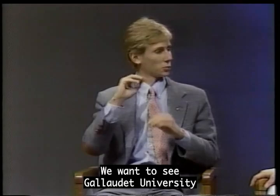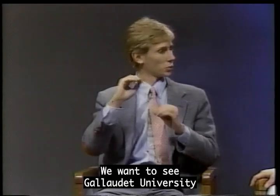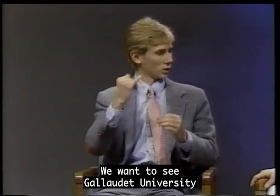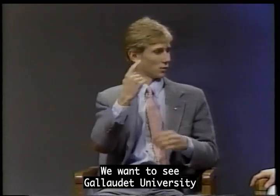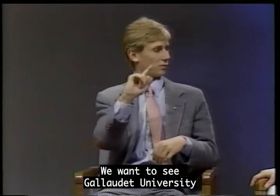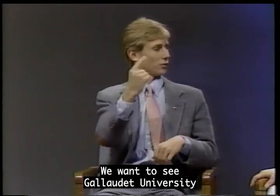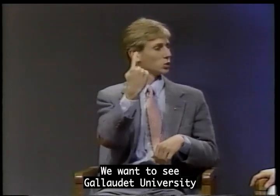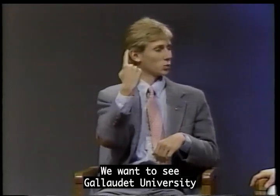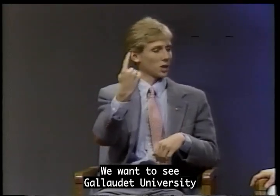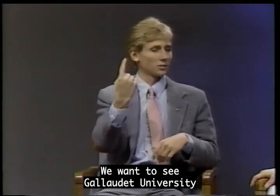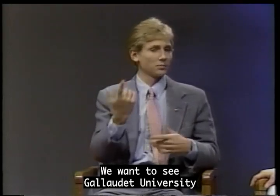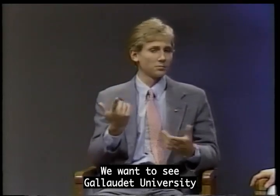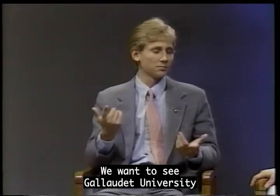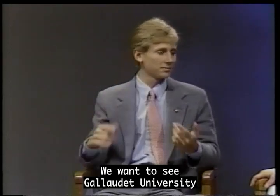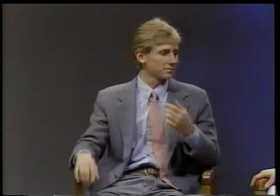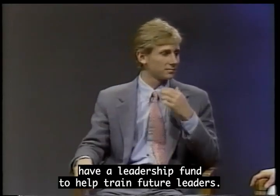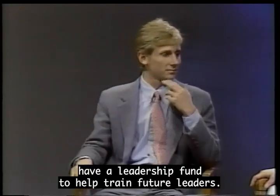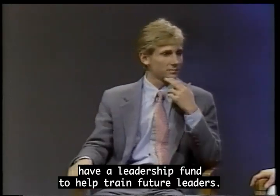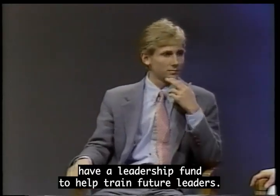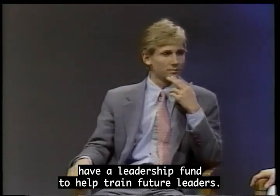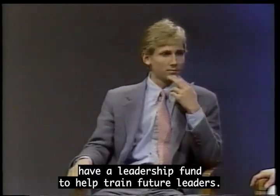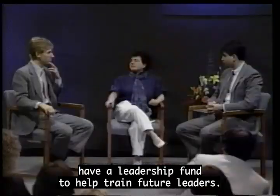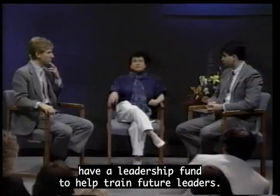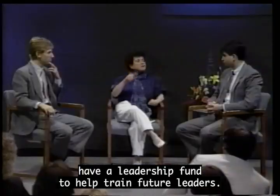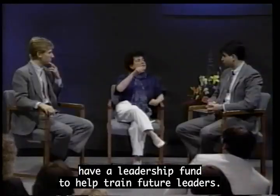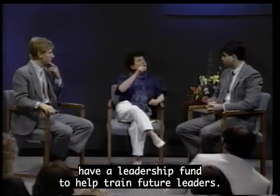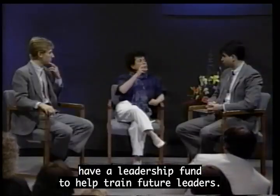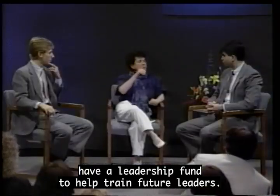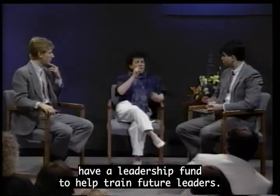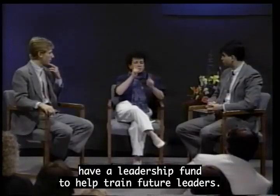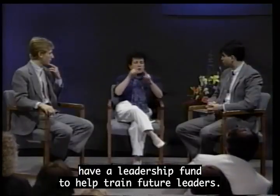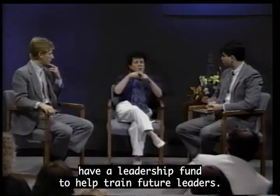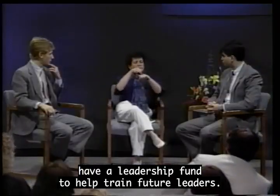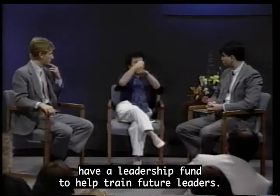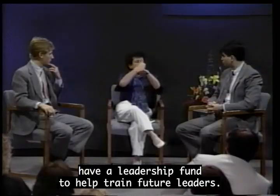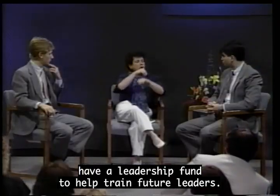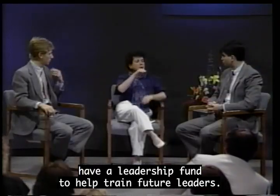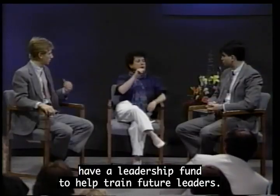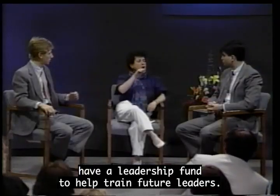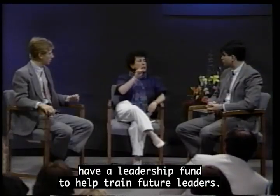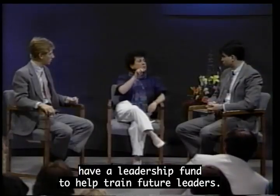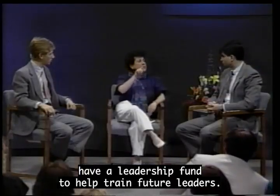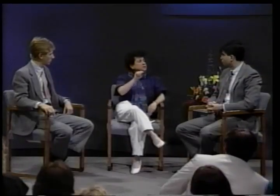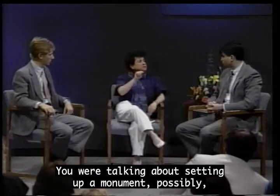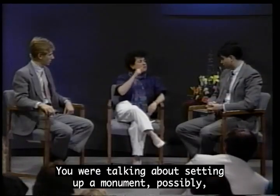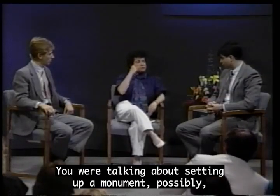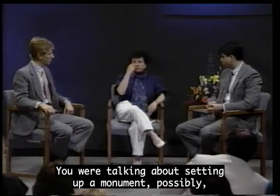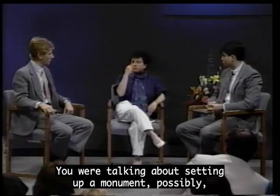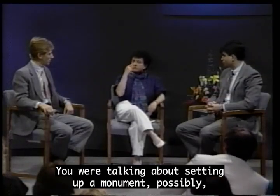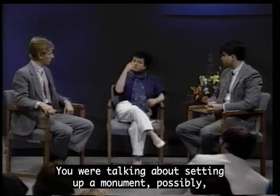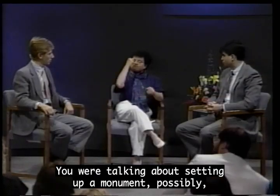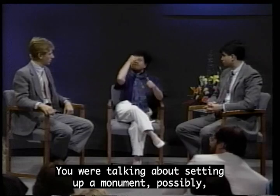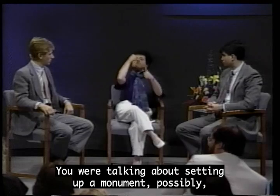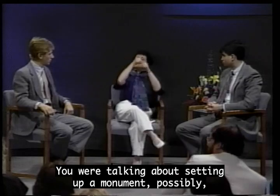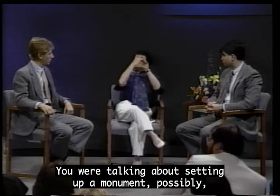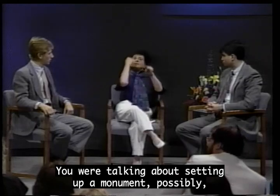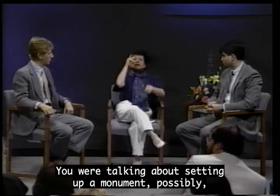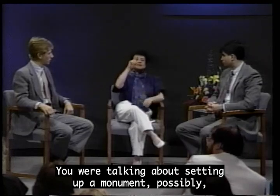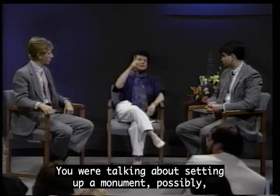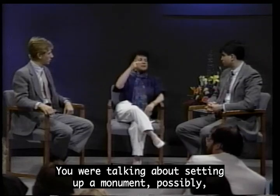see Gallaudet University have a leadership fund to help train future leaders. You were talking about setting up a monument,